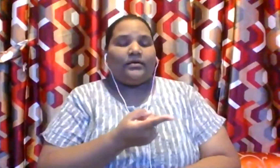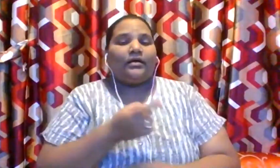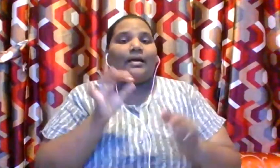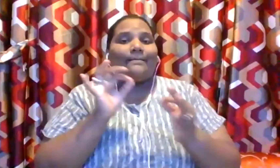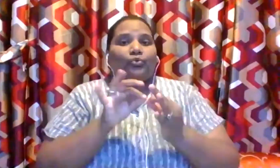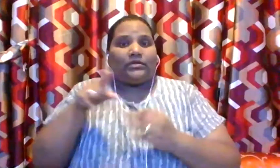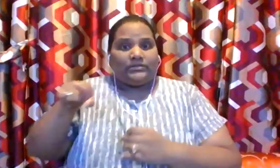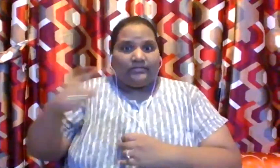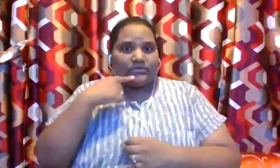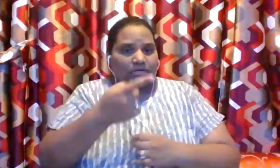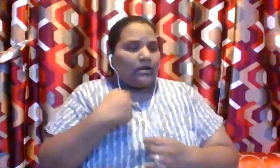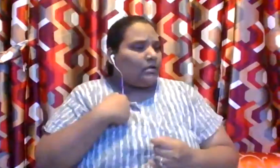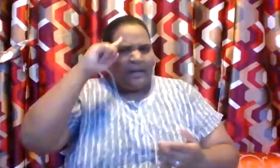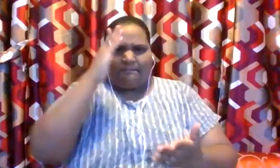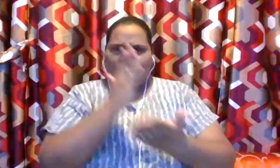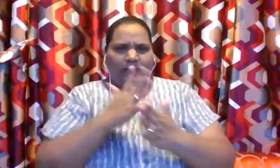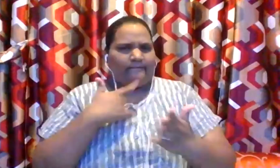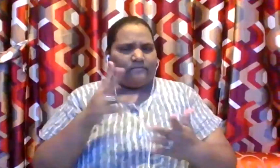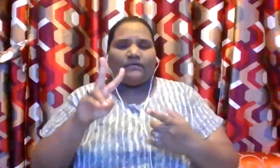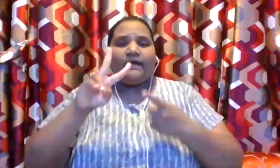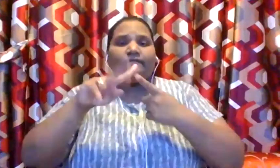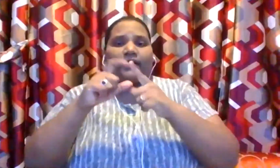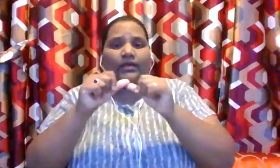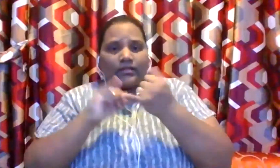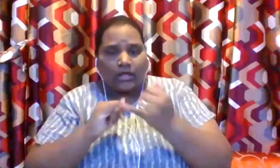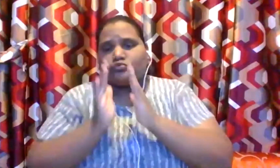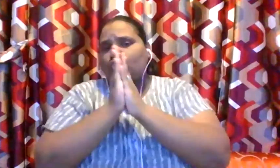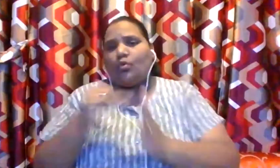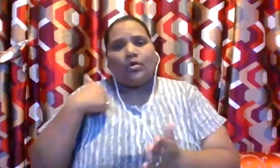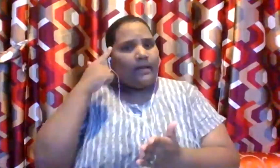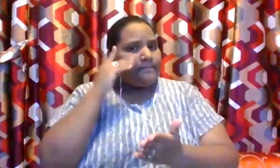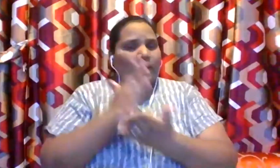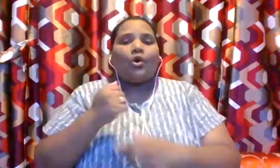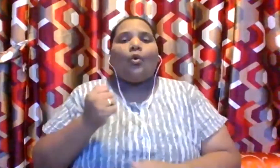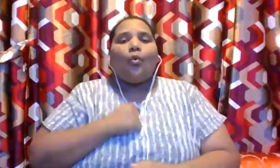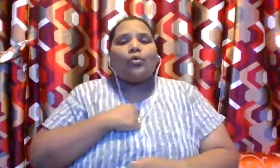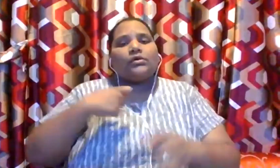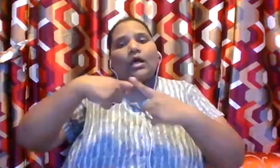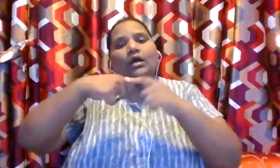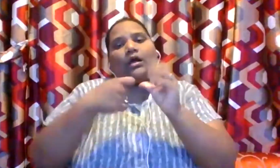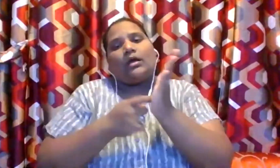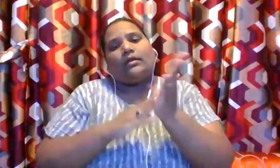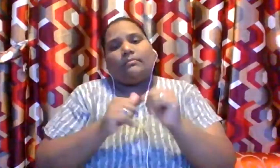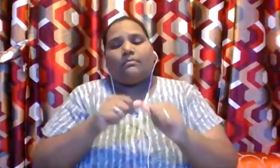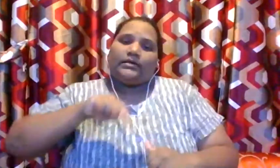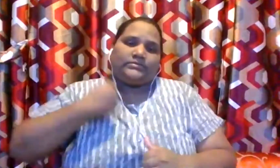Vedas. Therefore, he taught the principle of karma and non-violence. Now, one